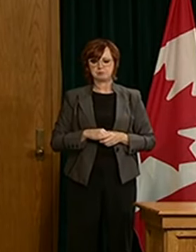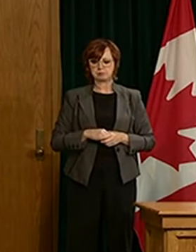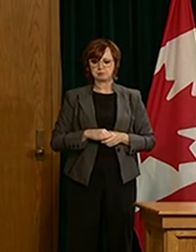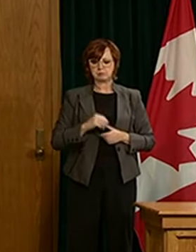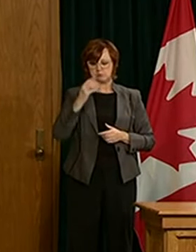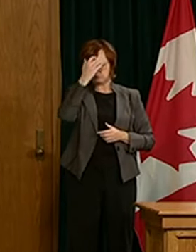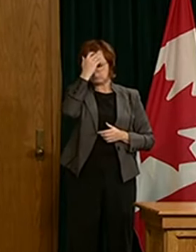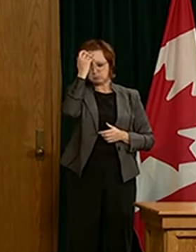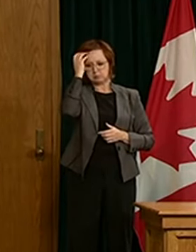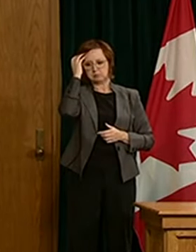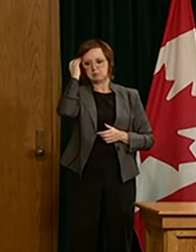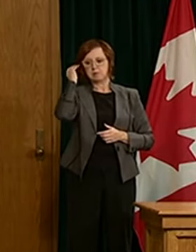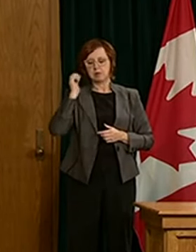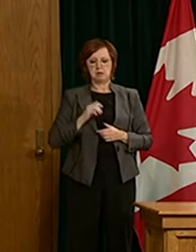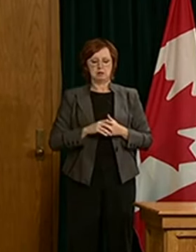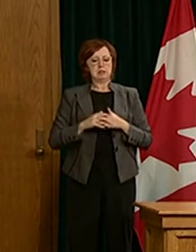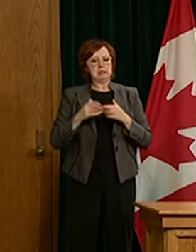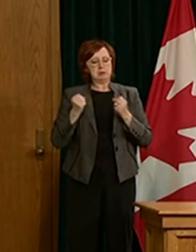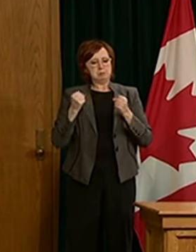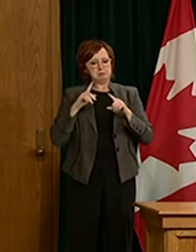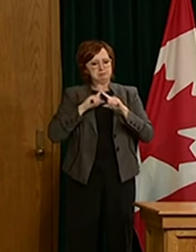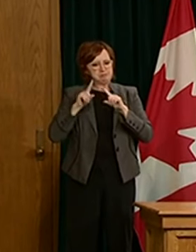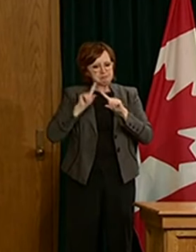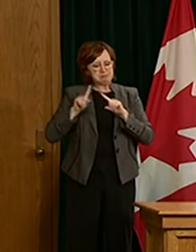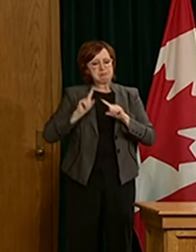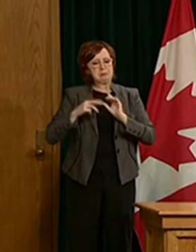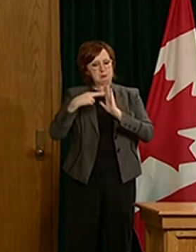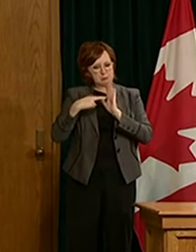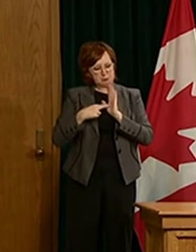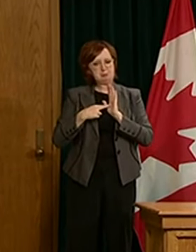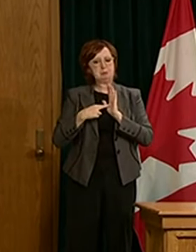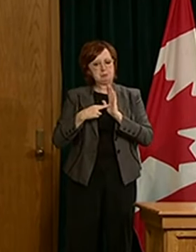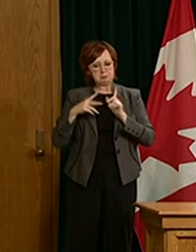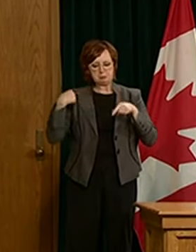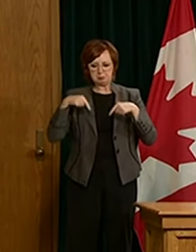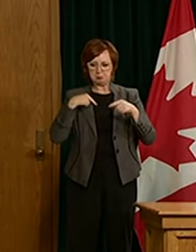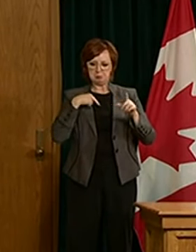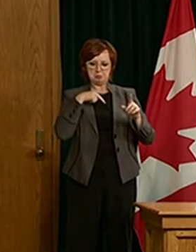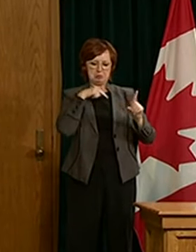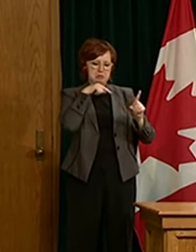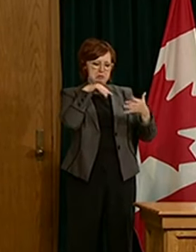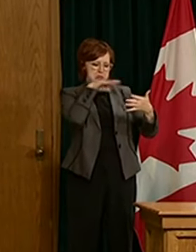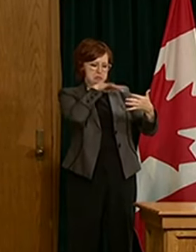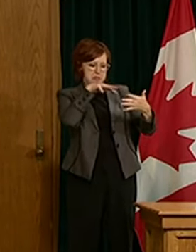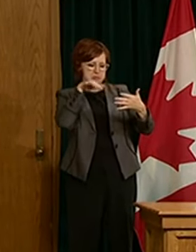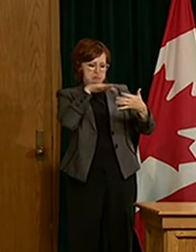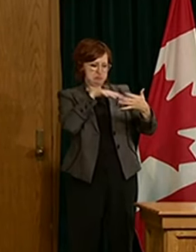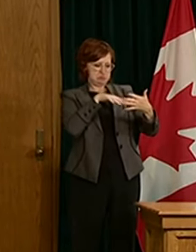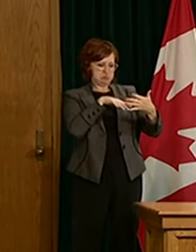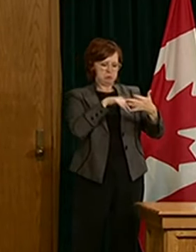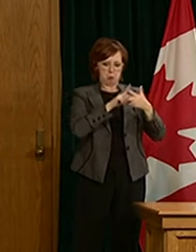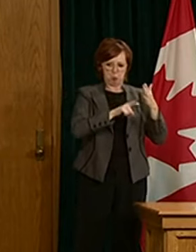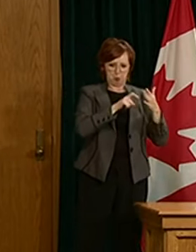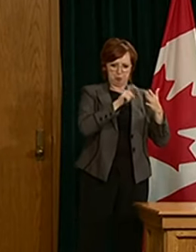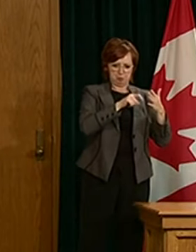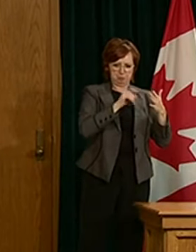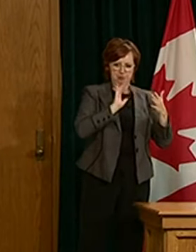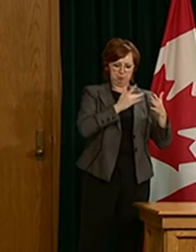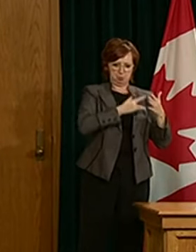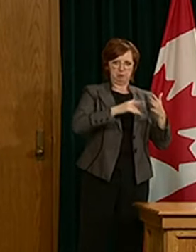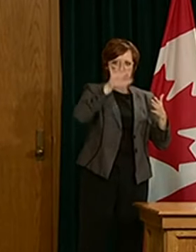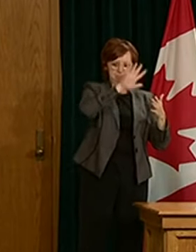our actions. We need to be able to meet the needs of the province with the goal of minimizing loss of life by increasing capacity